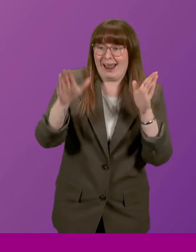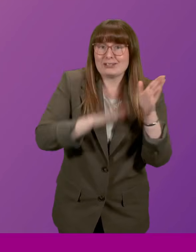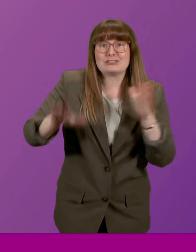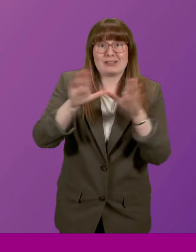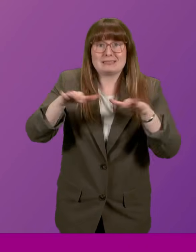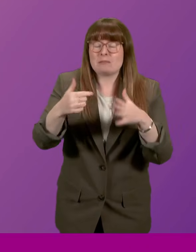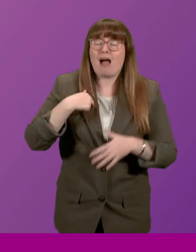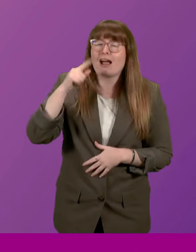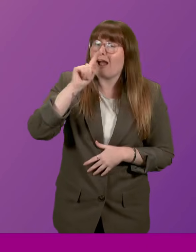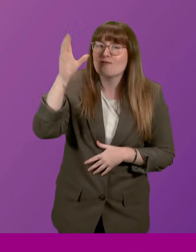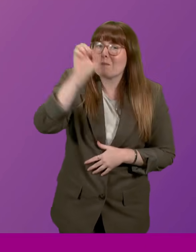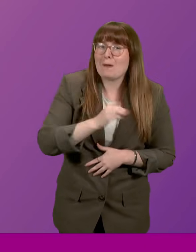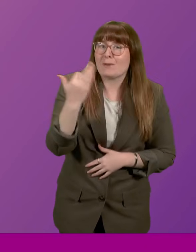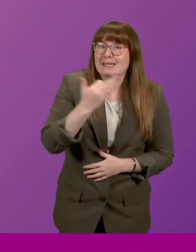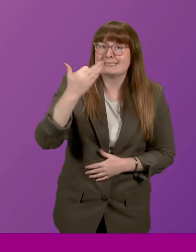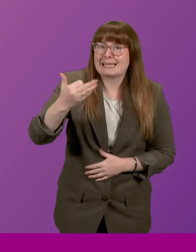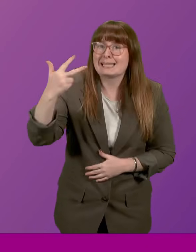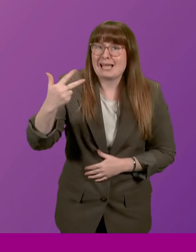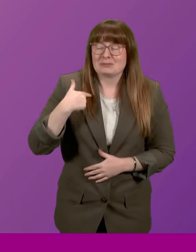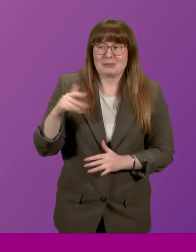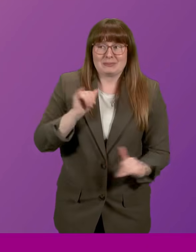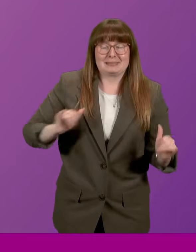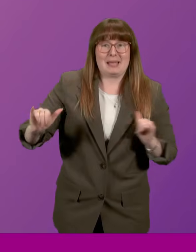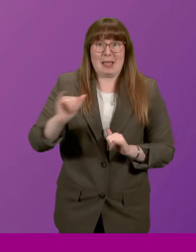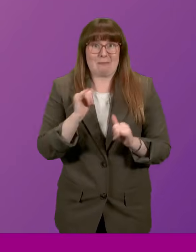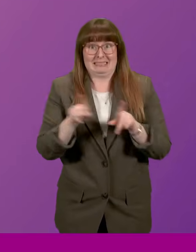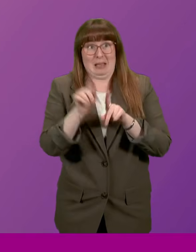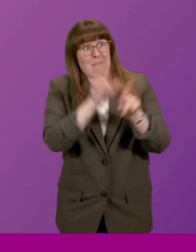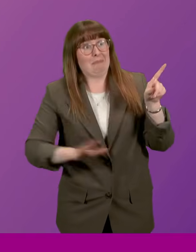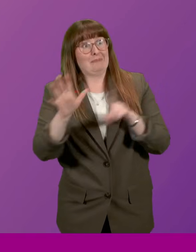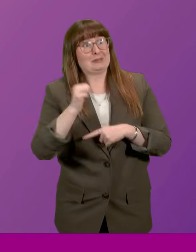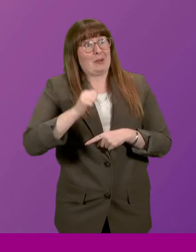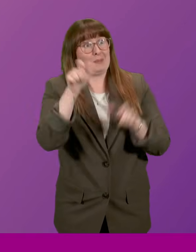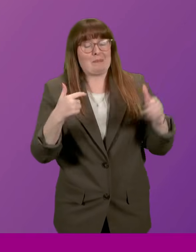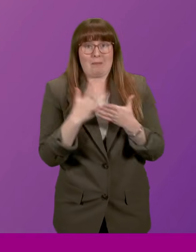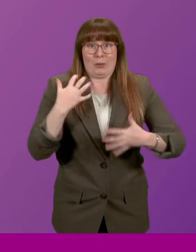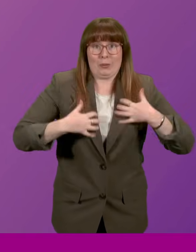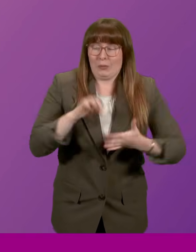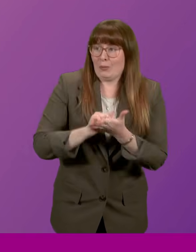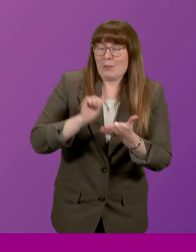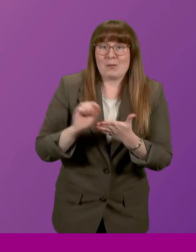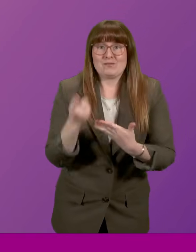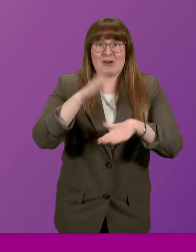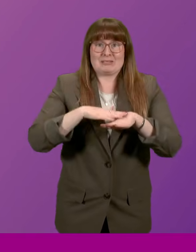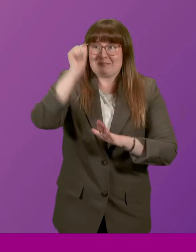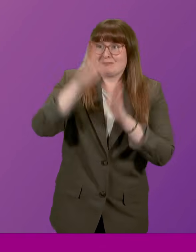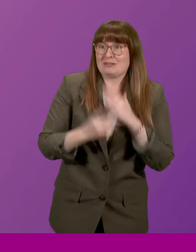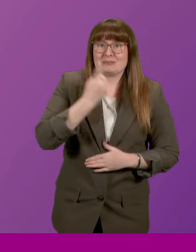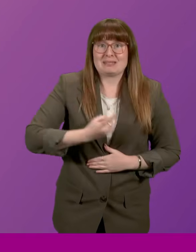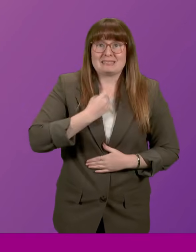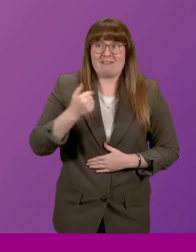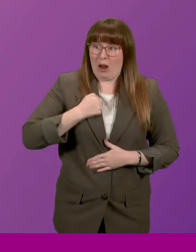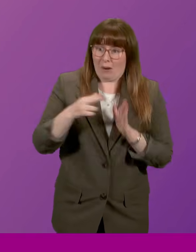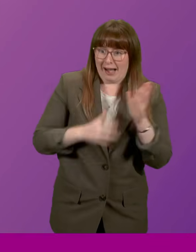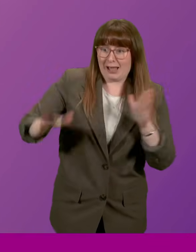can't remember 1998, so like many other people across Scotland, I'm looking forward to, for the first time, to experience having our